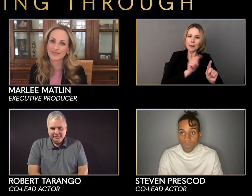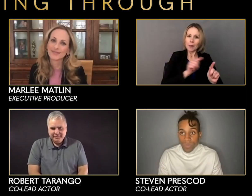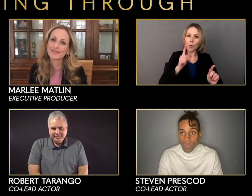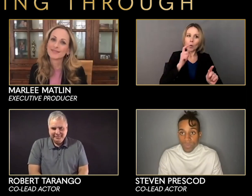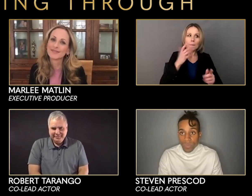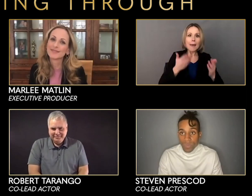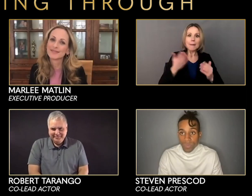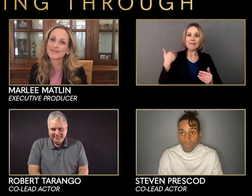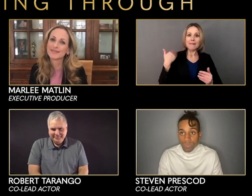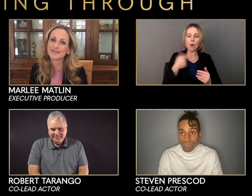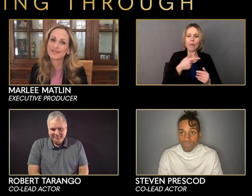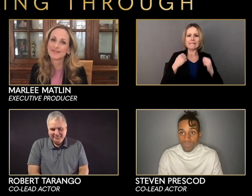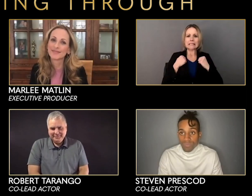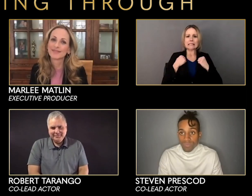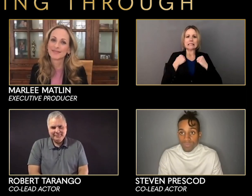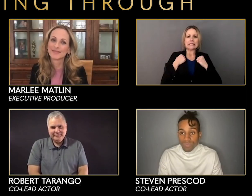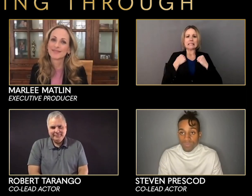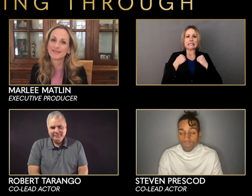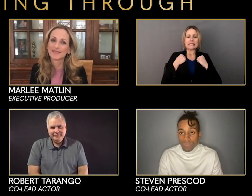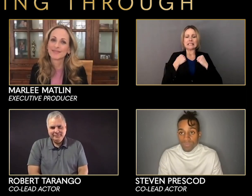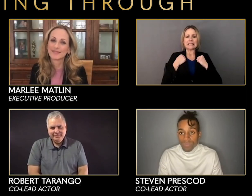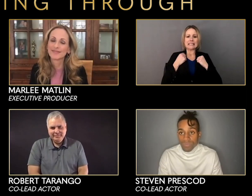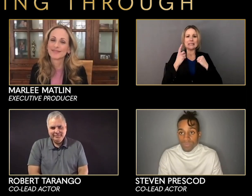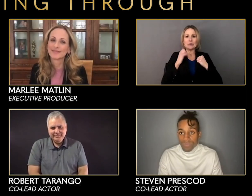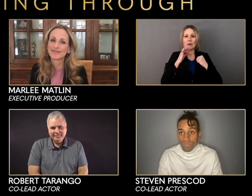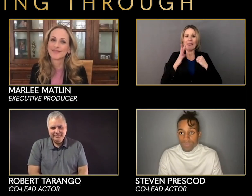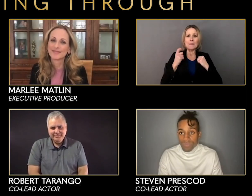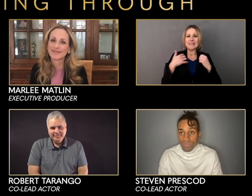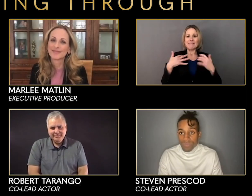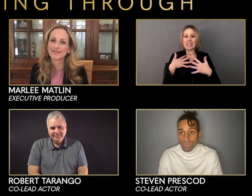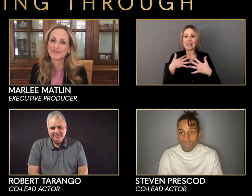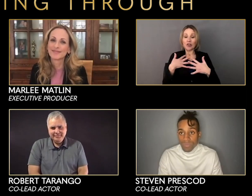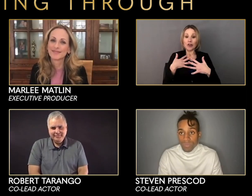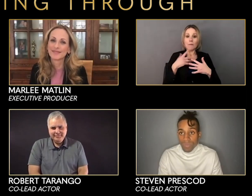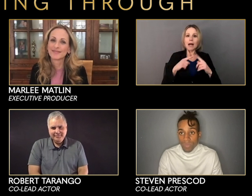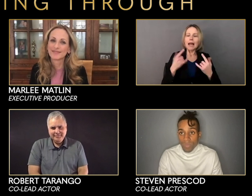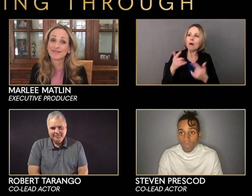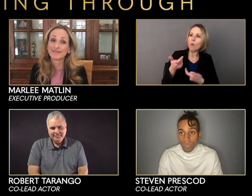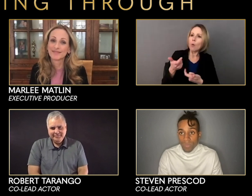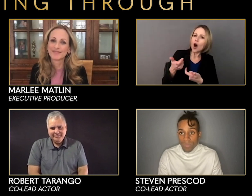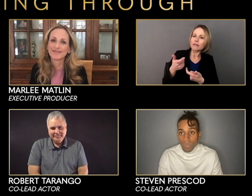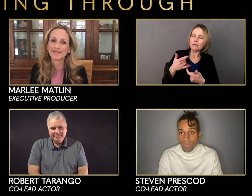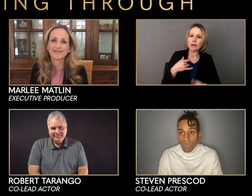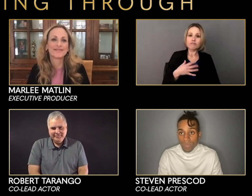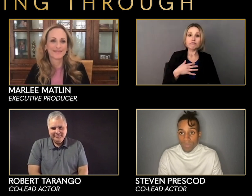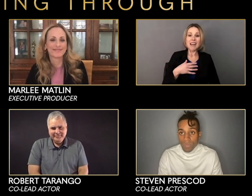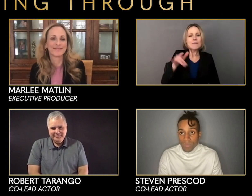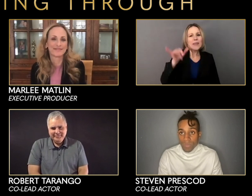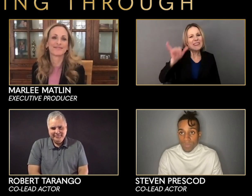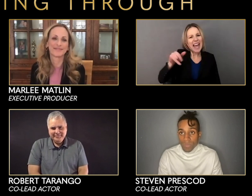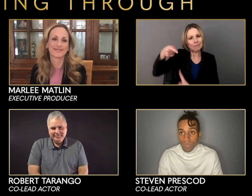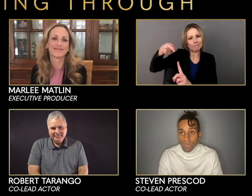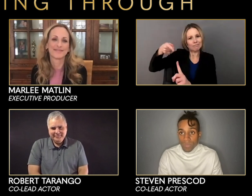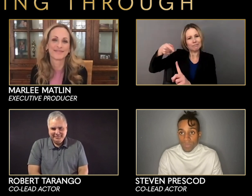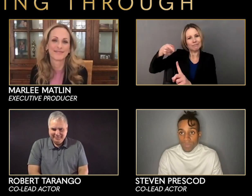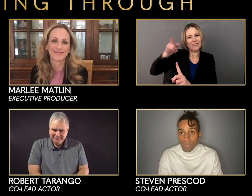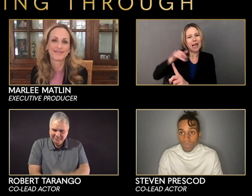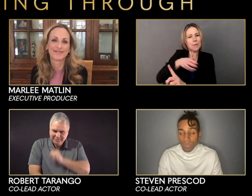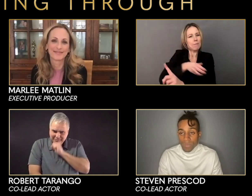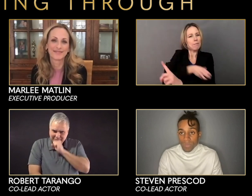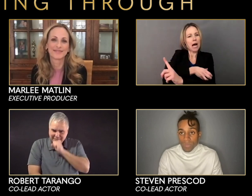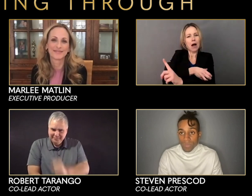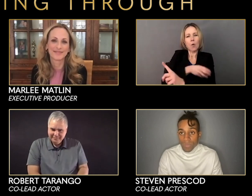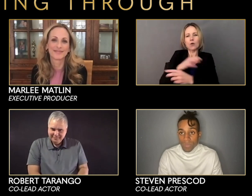maybe trepidatious or fearful of because they didn't know anything about. And that's the power of storytelling. Is it's this beautiful